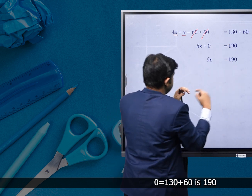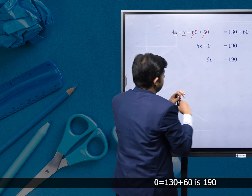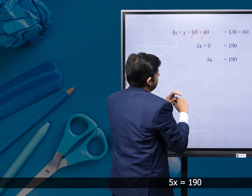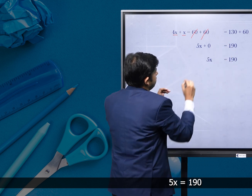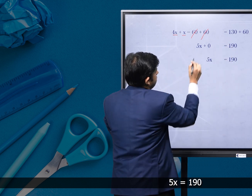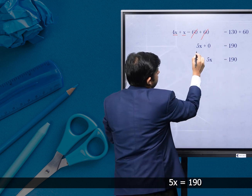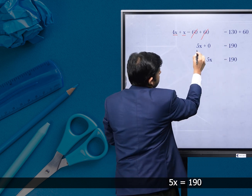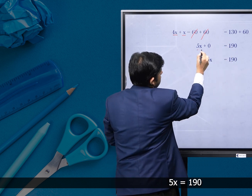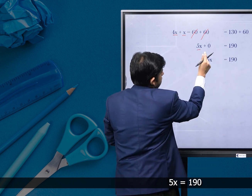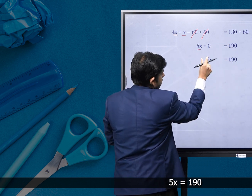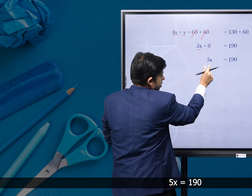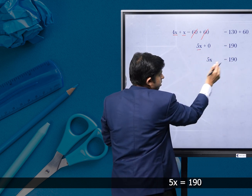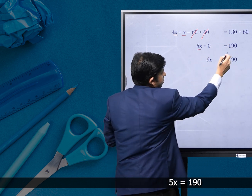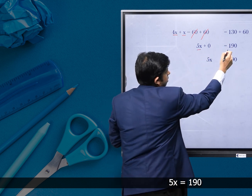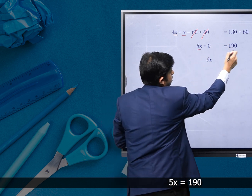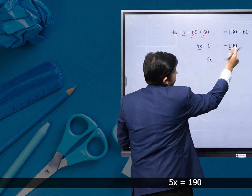We have 5x equals to 190.